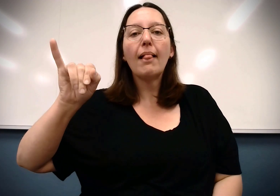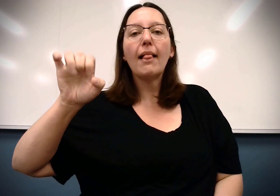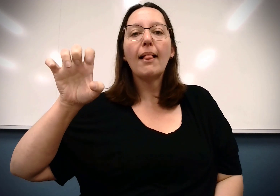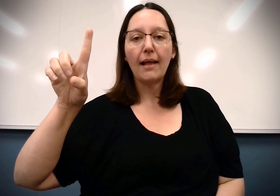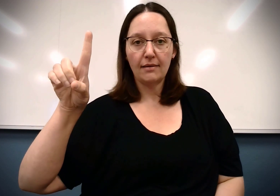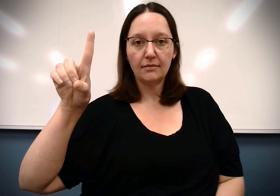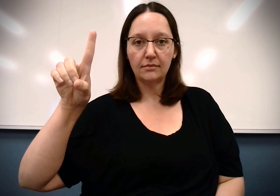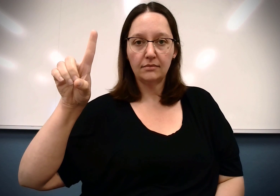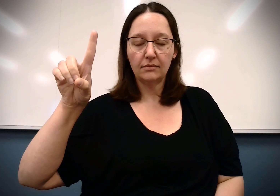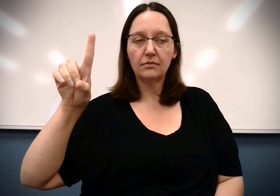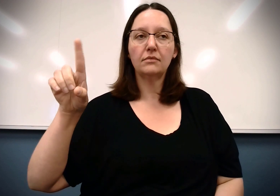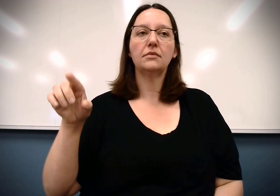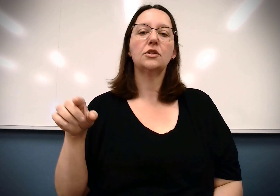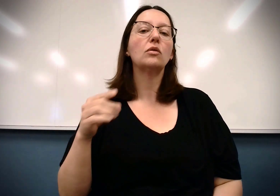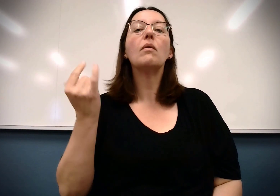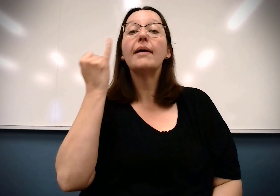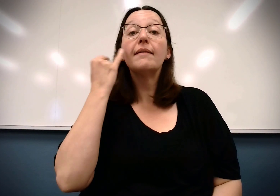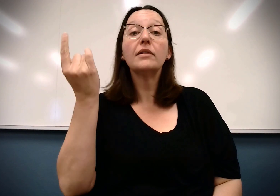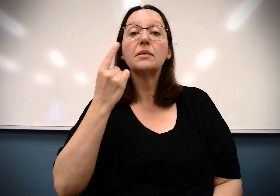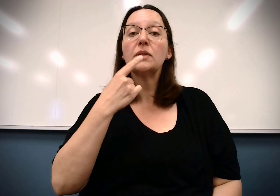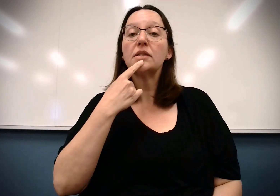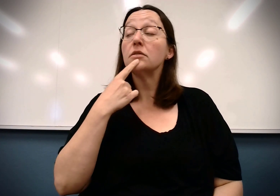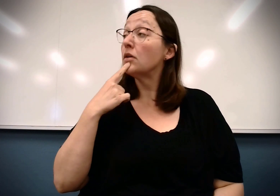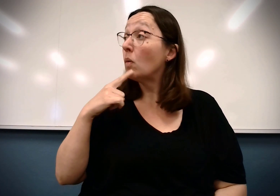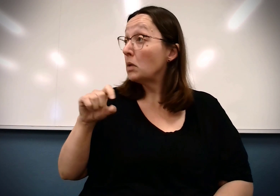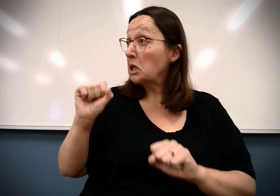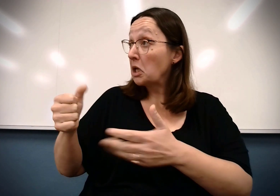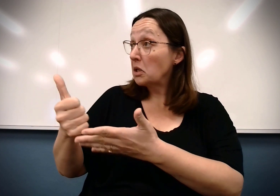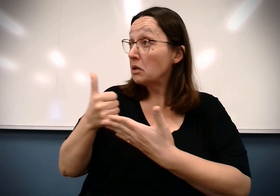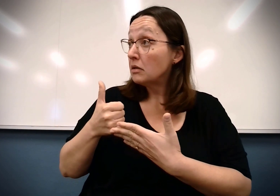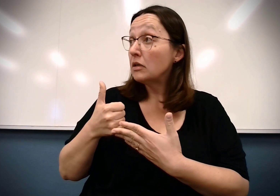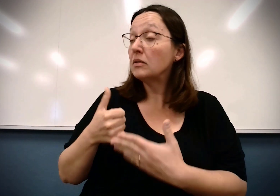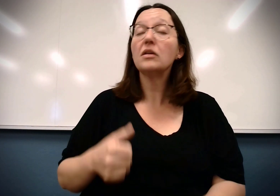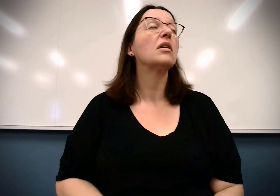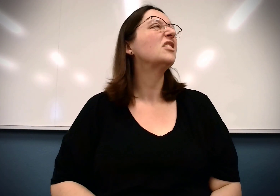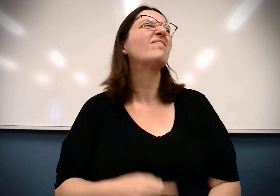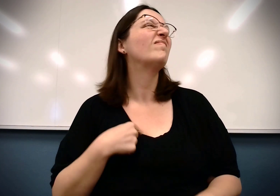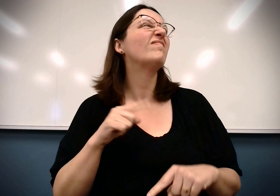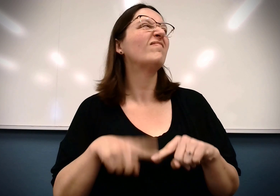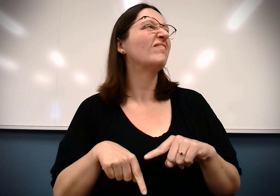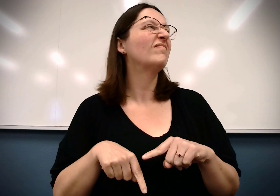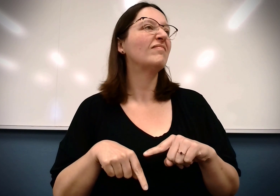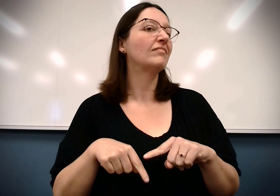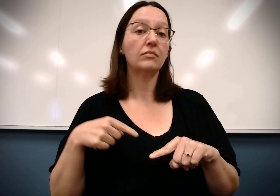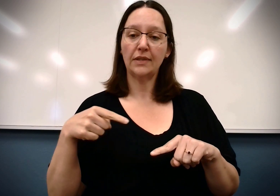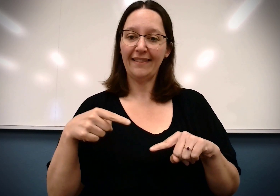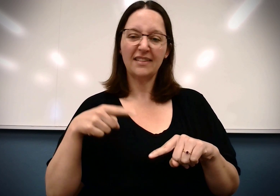have to have another verb attached to these modals, right? If someone says, can you help me? And you just respond, I can't,